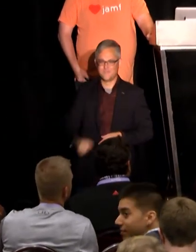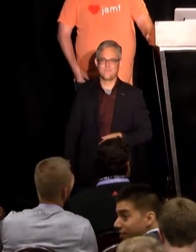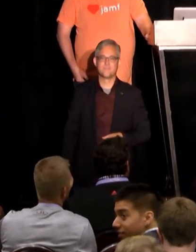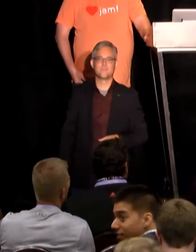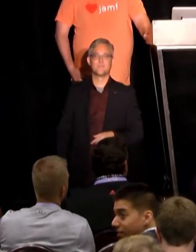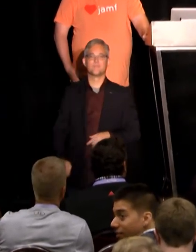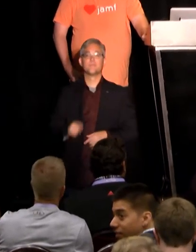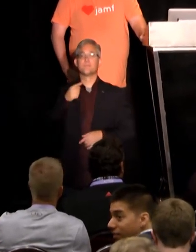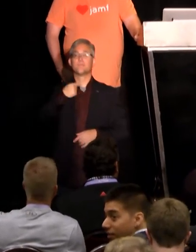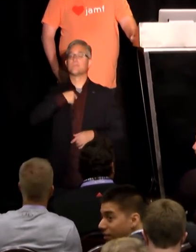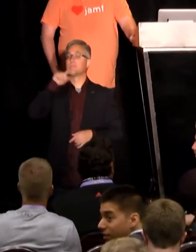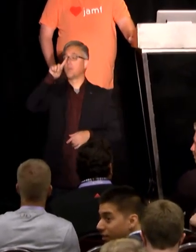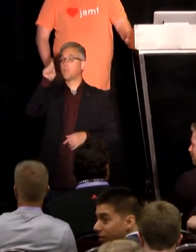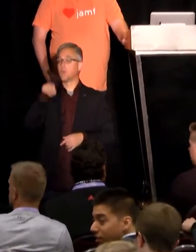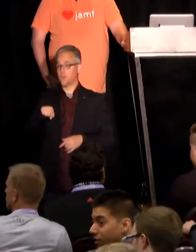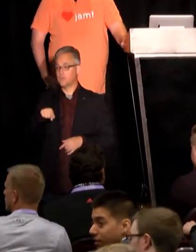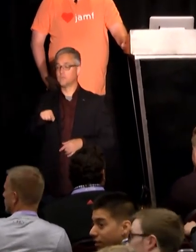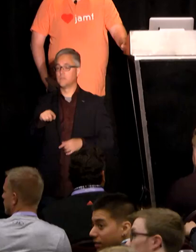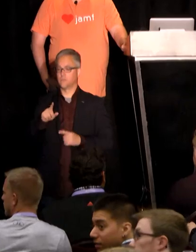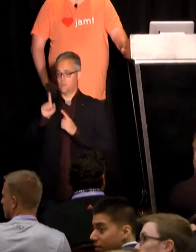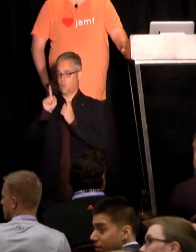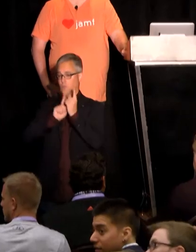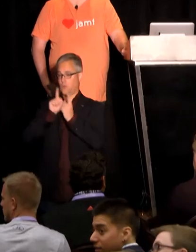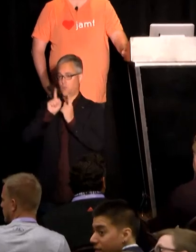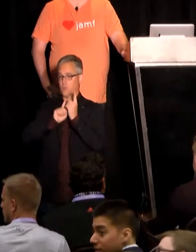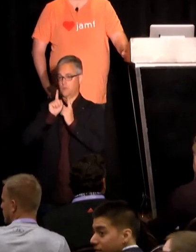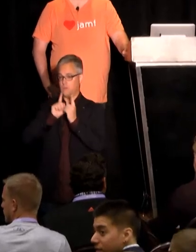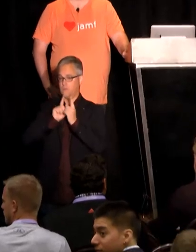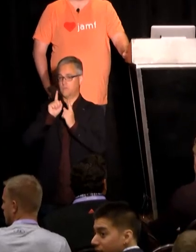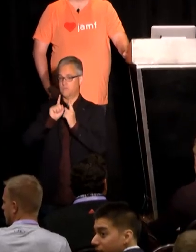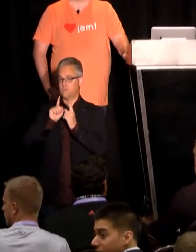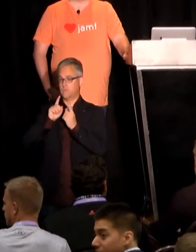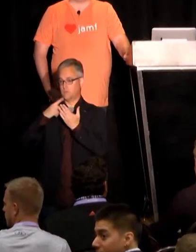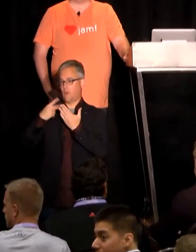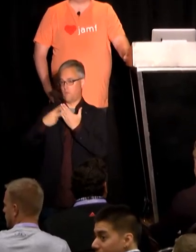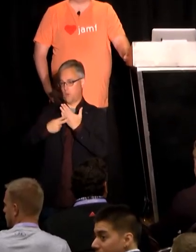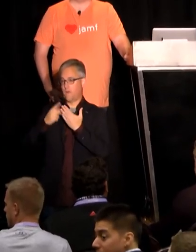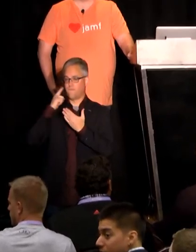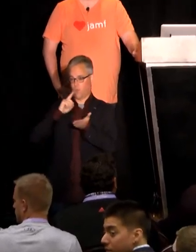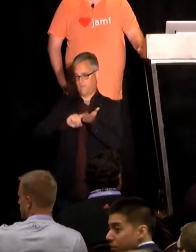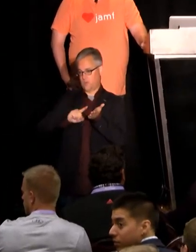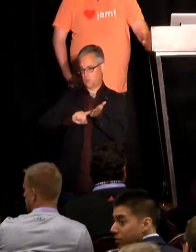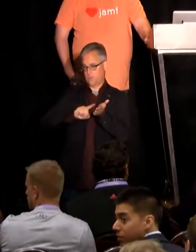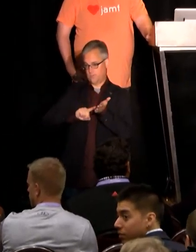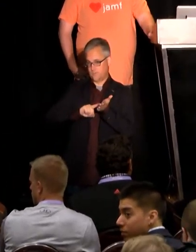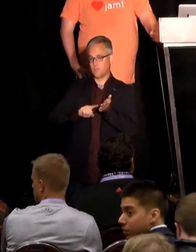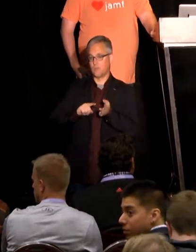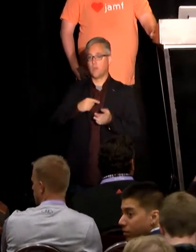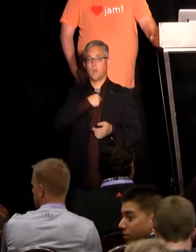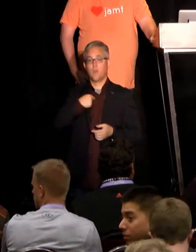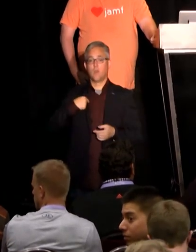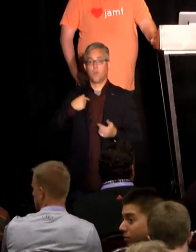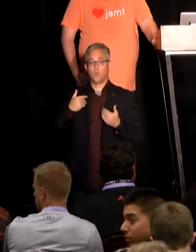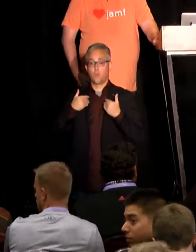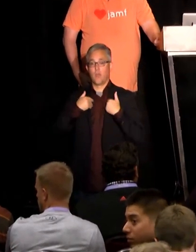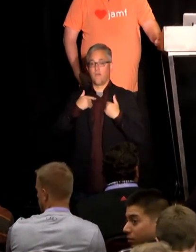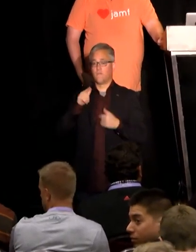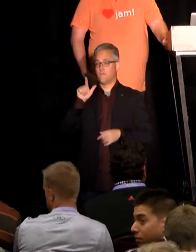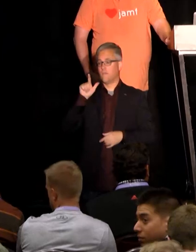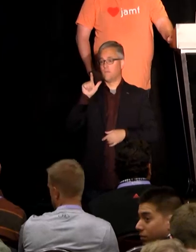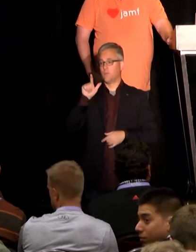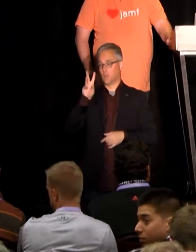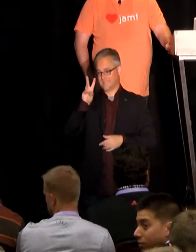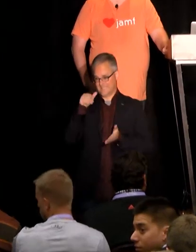So my question is around the one-to-one software for inventory. We have